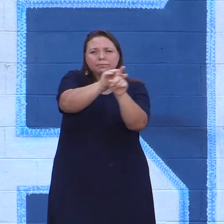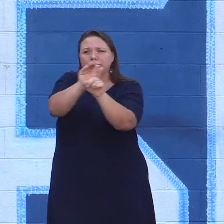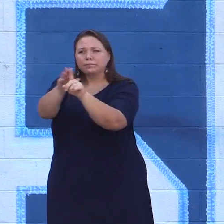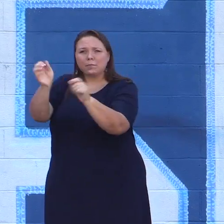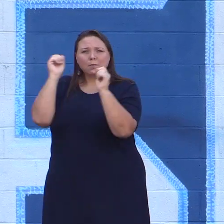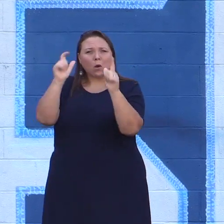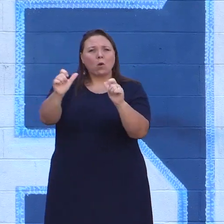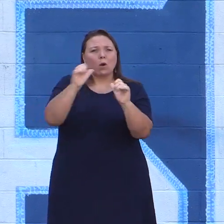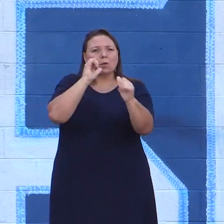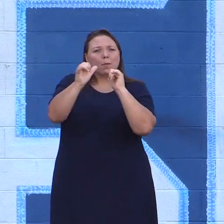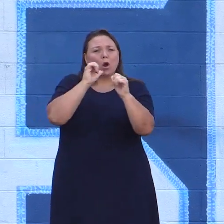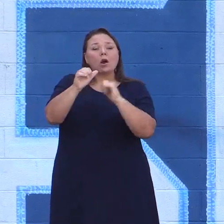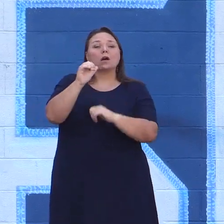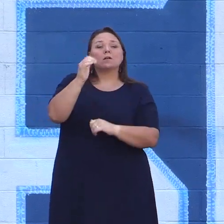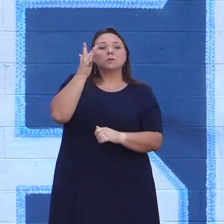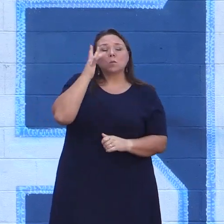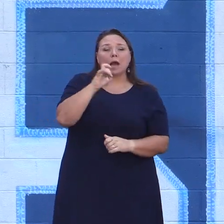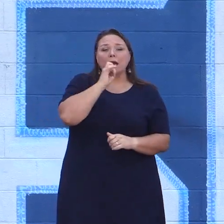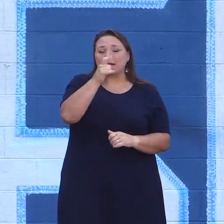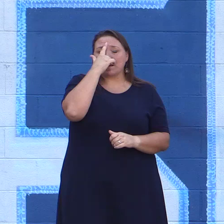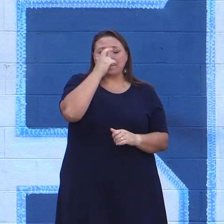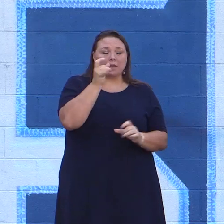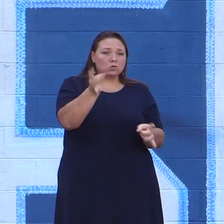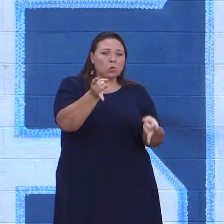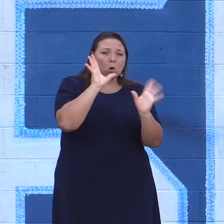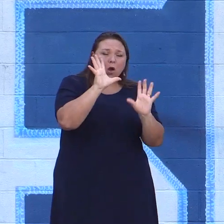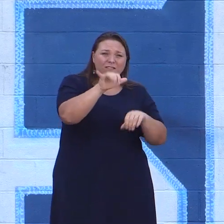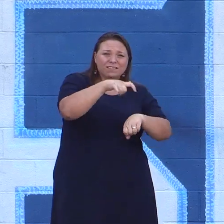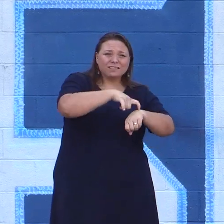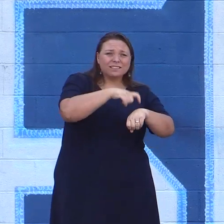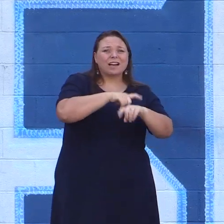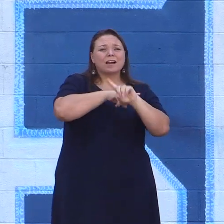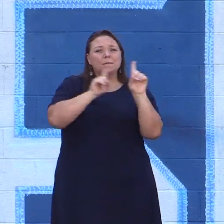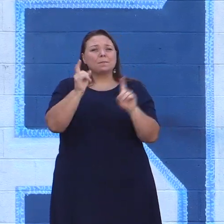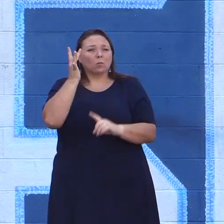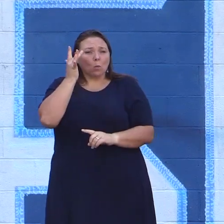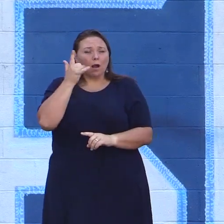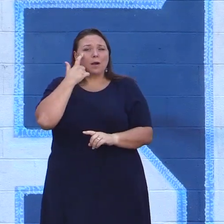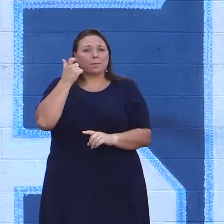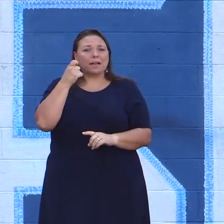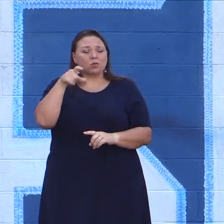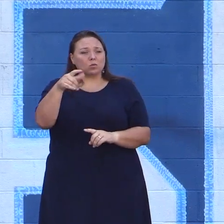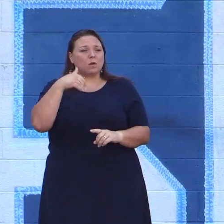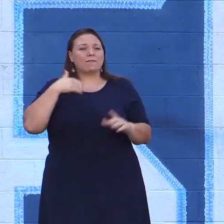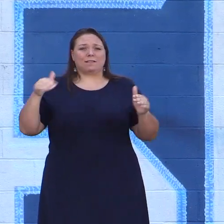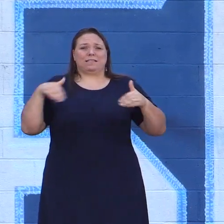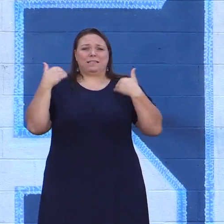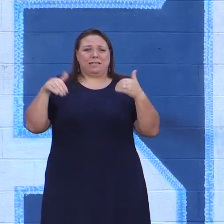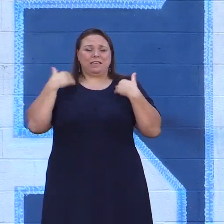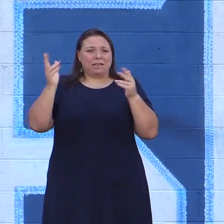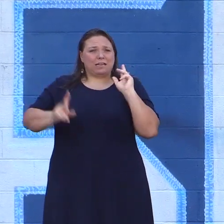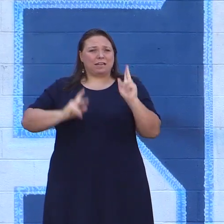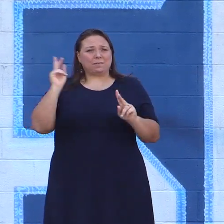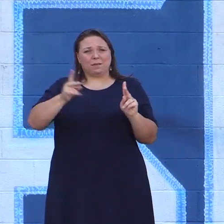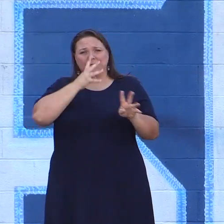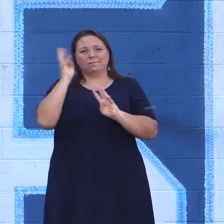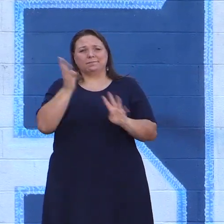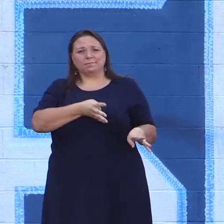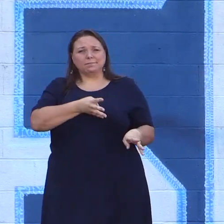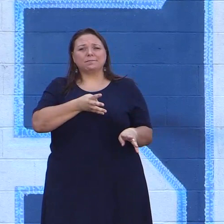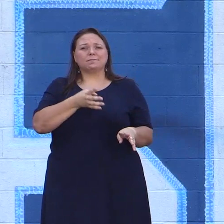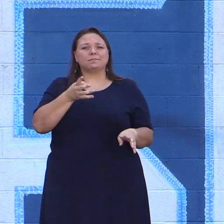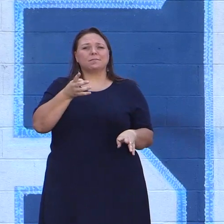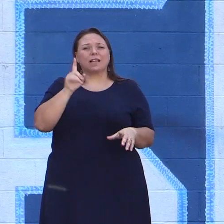because the outbreak was necessarily that bad at that time, but that they, because you have young people there, would be